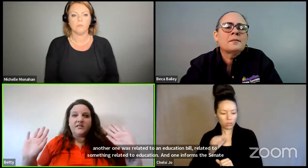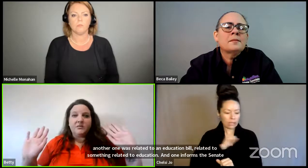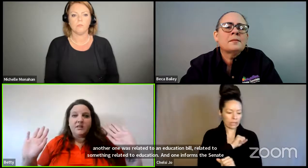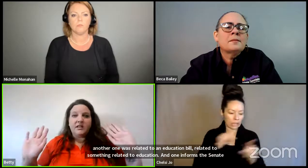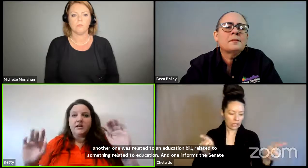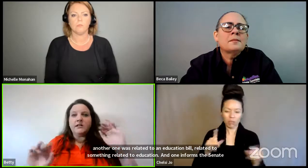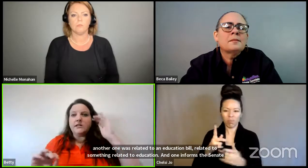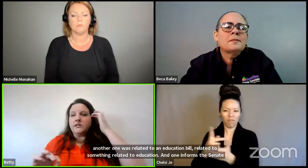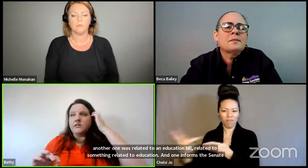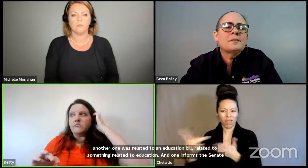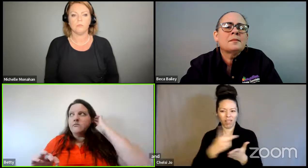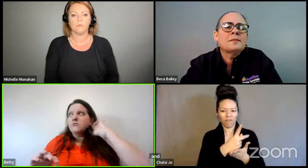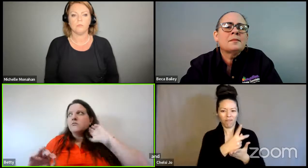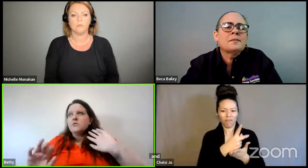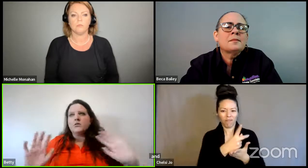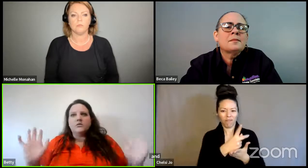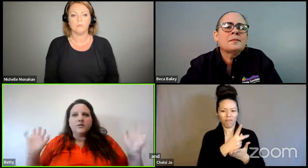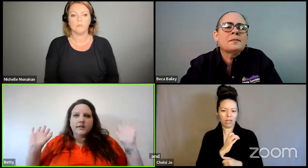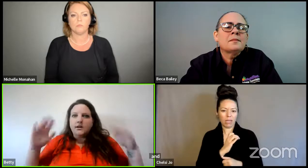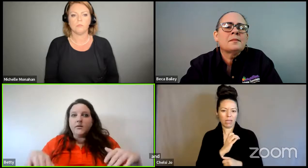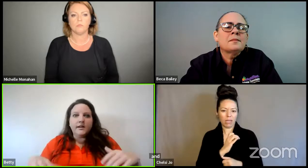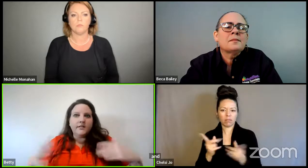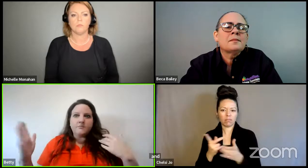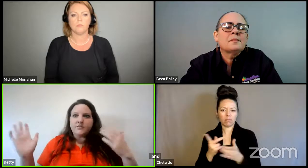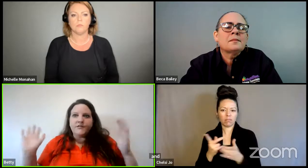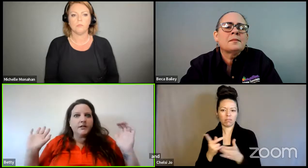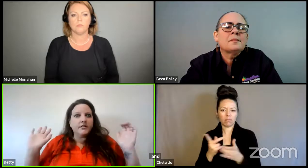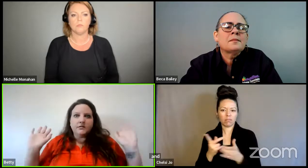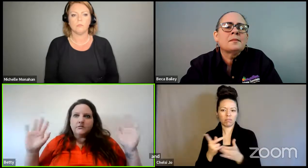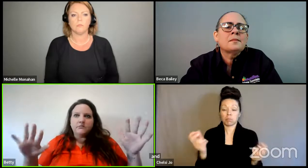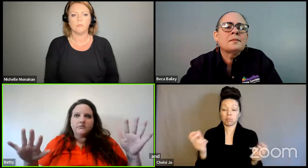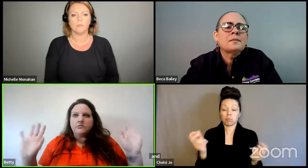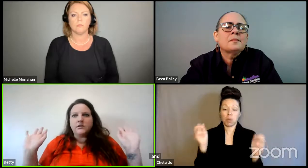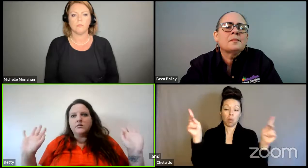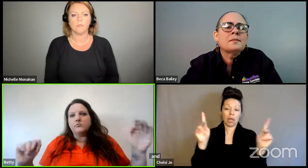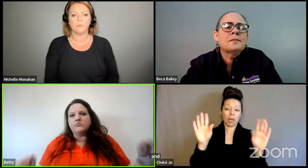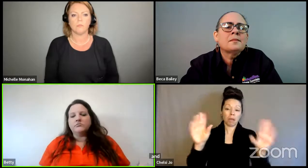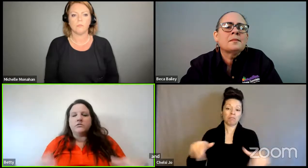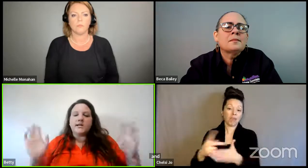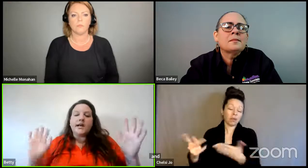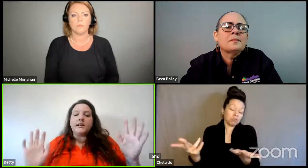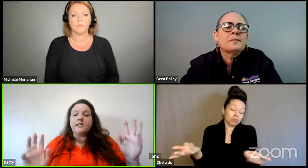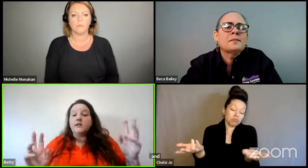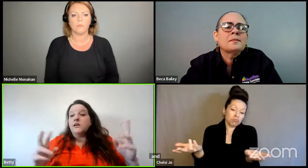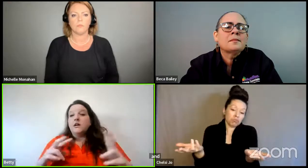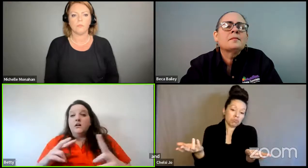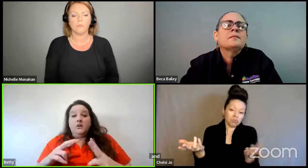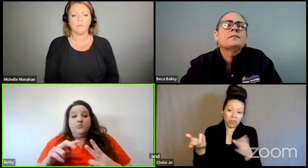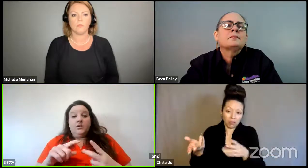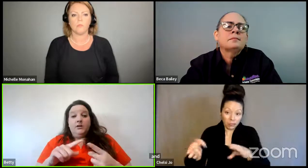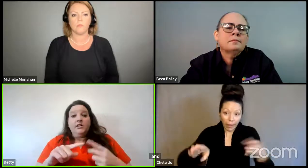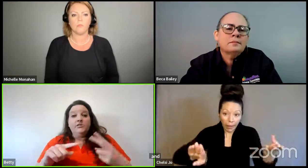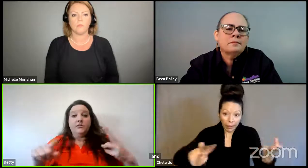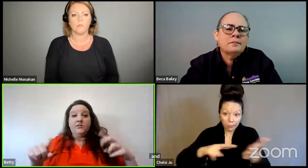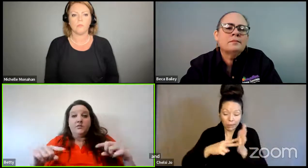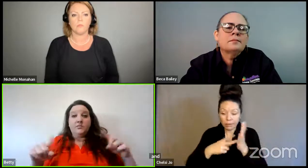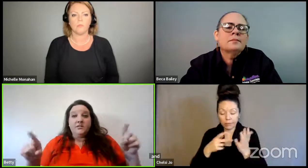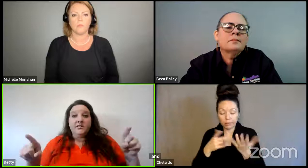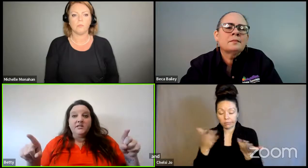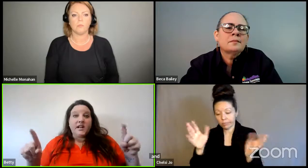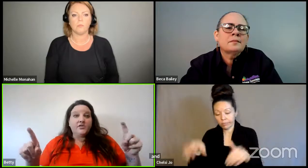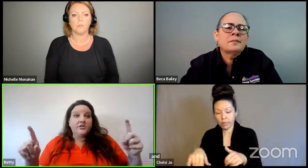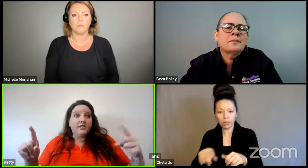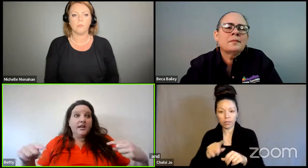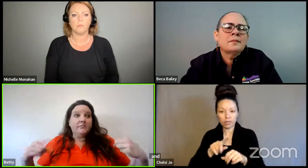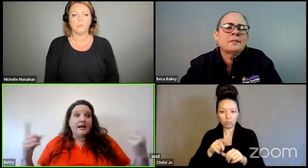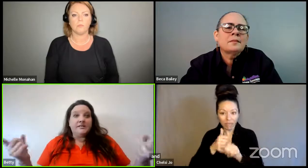failed out of committee. And so we were like, okay, that bill failed, they're dead. But each one of those